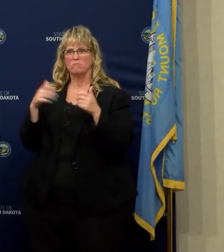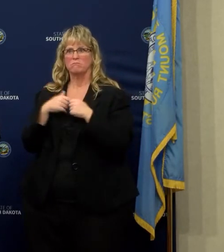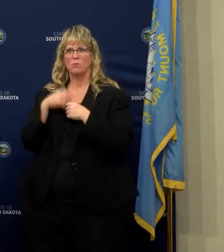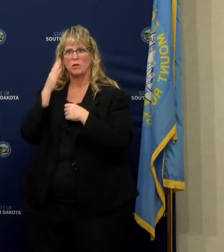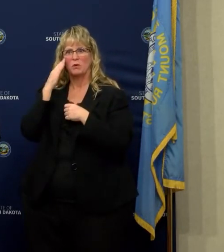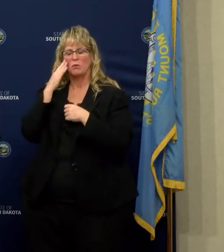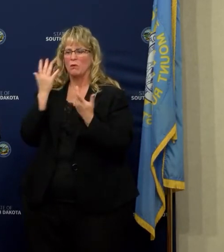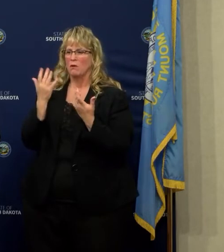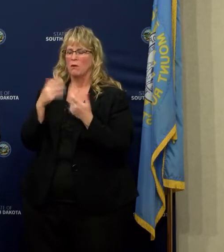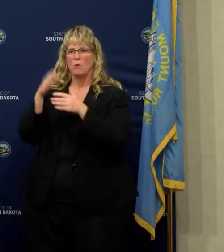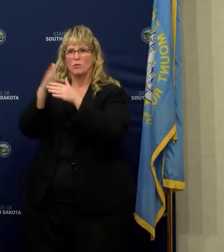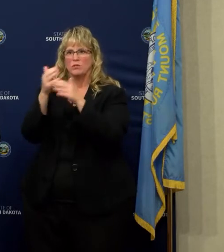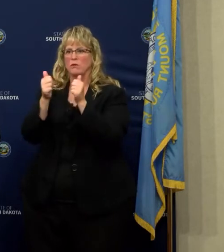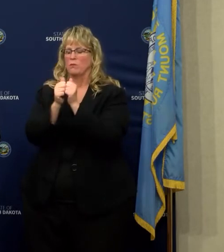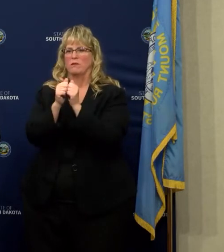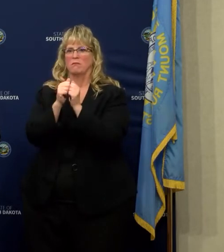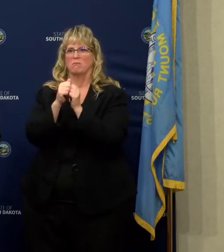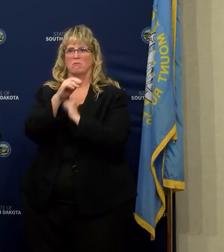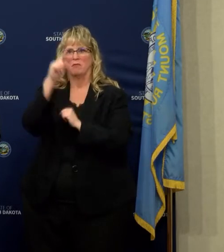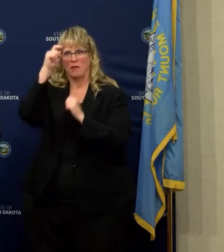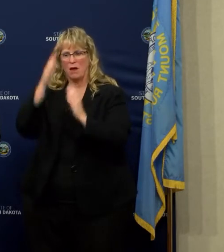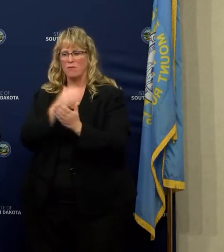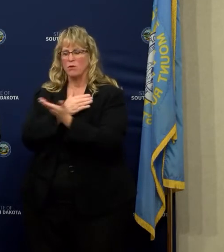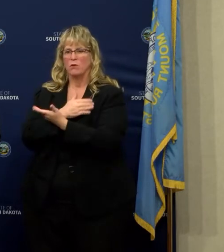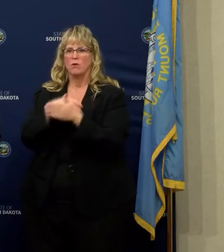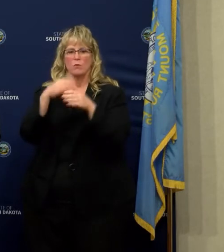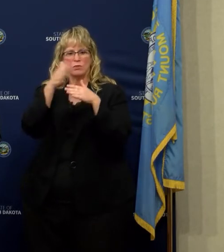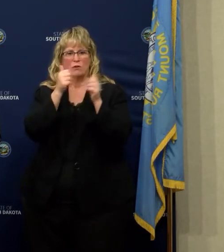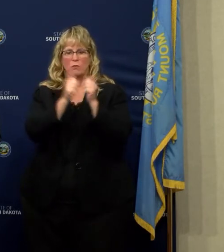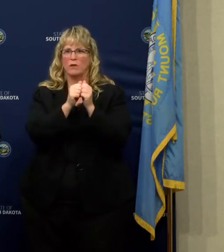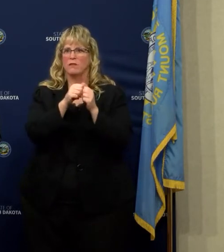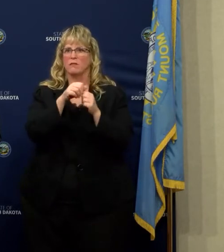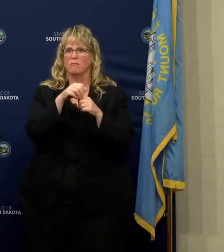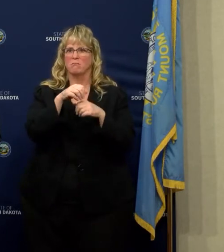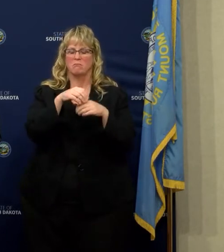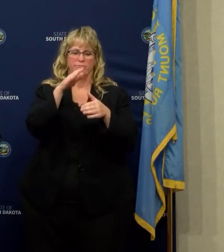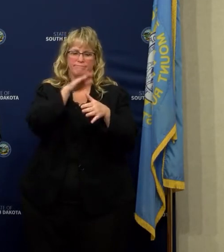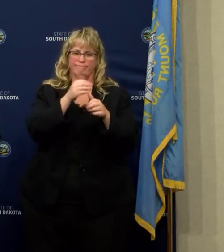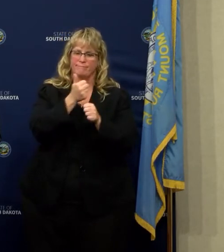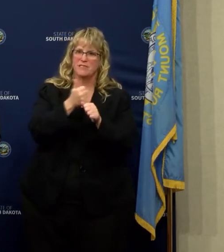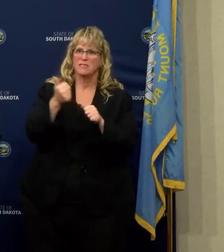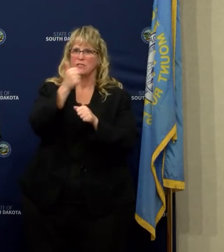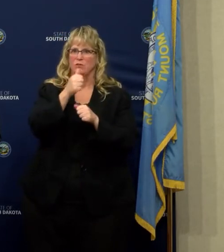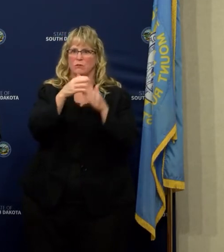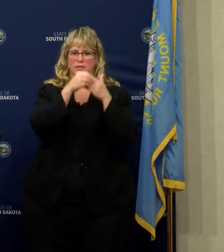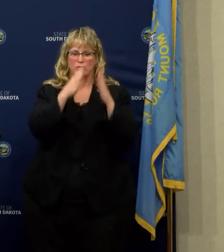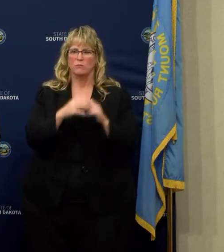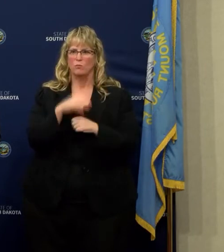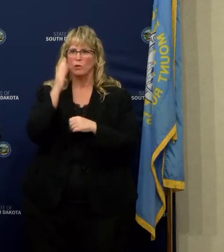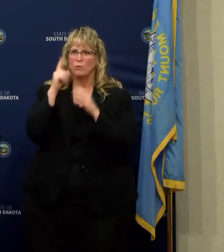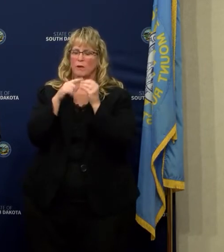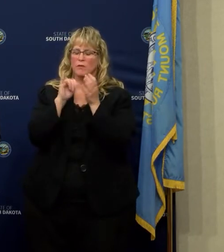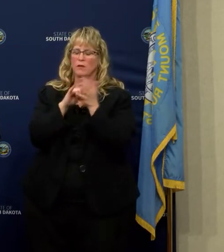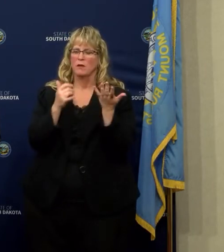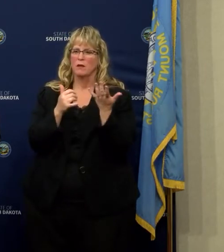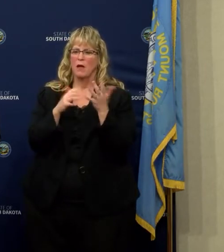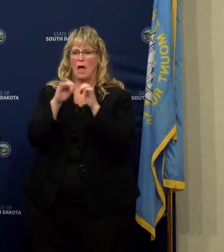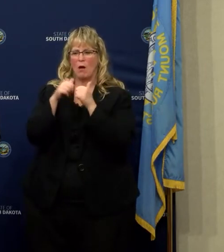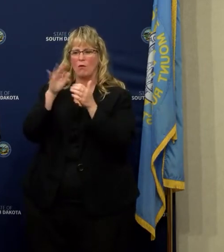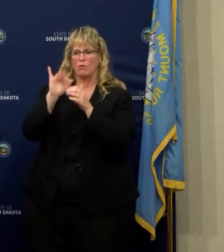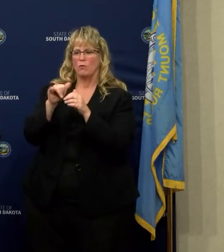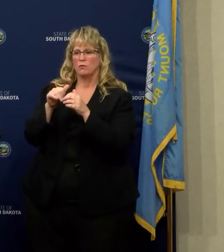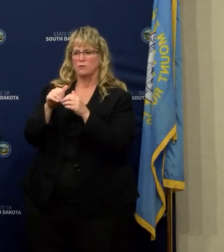with the governor, and we shared it with senior leadership, and we had it on our radar, and we were monitoring how those